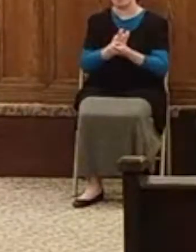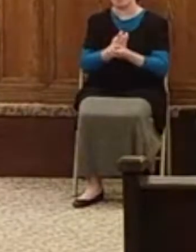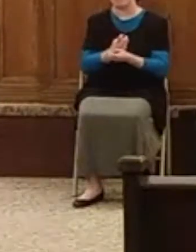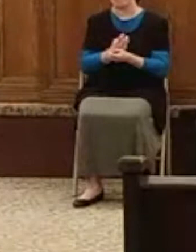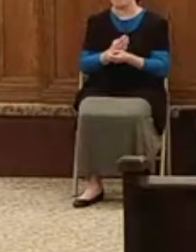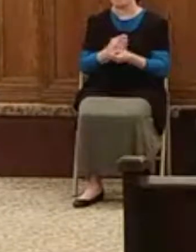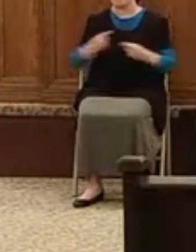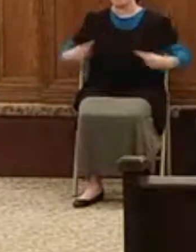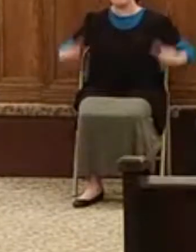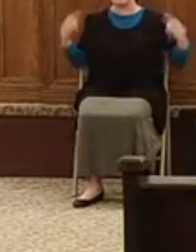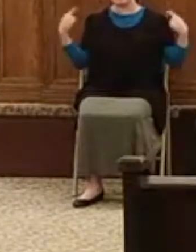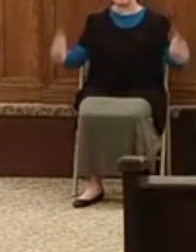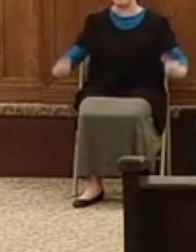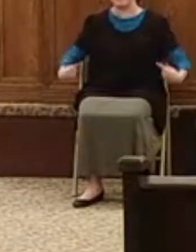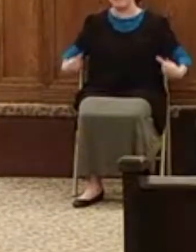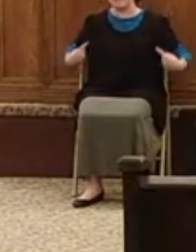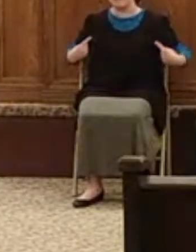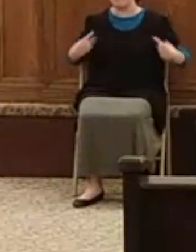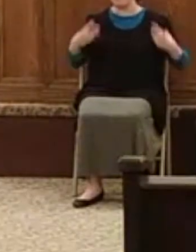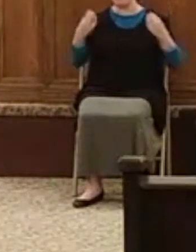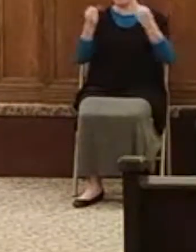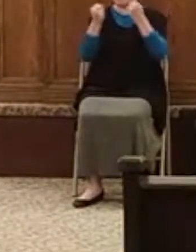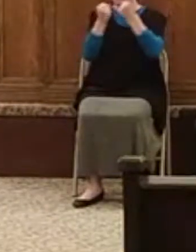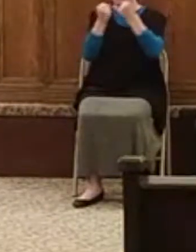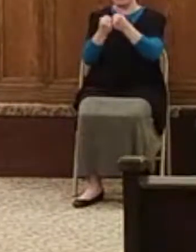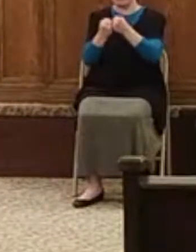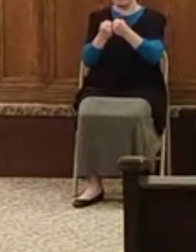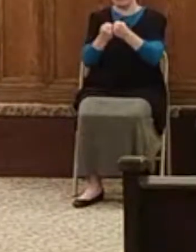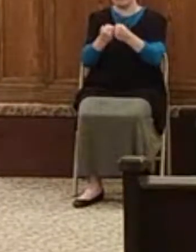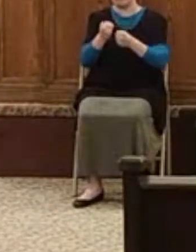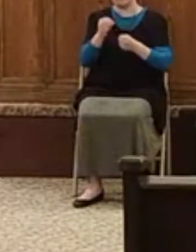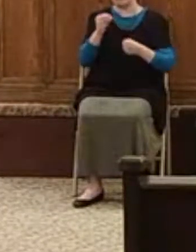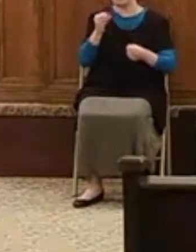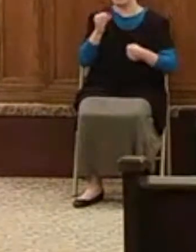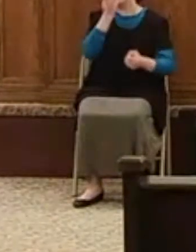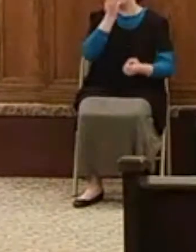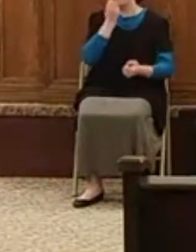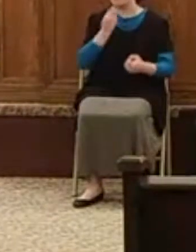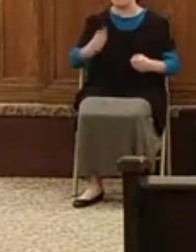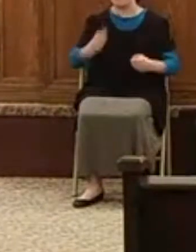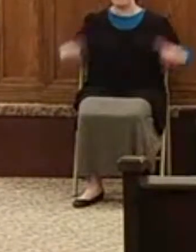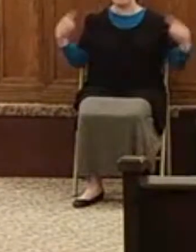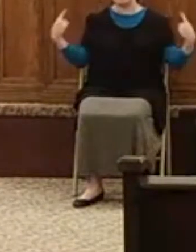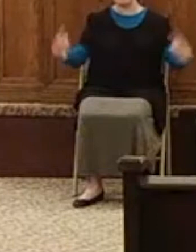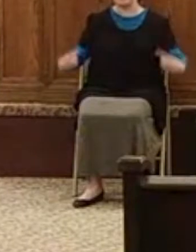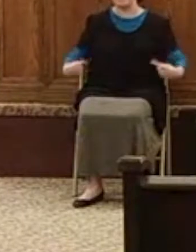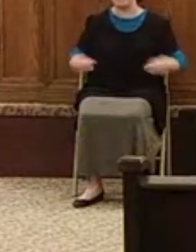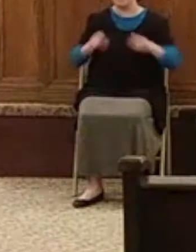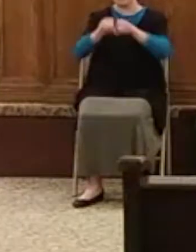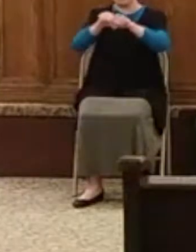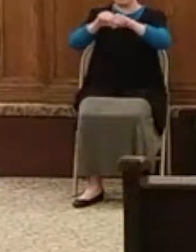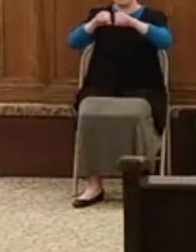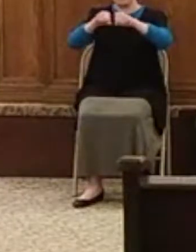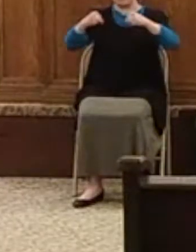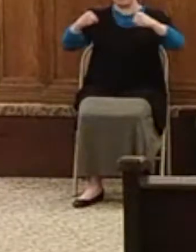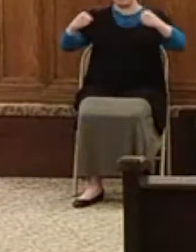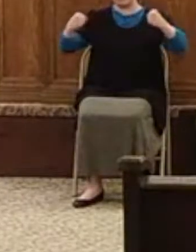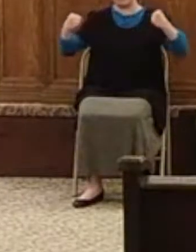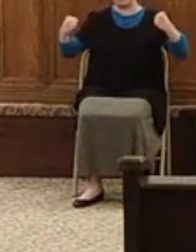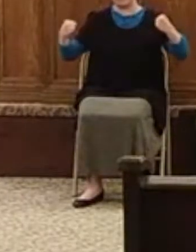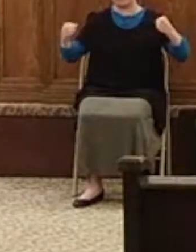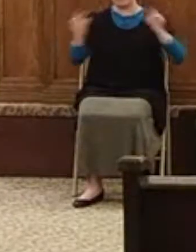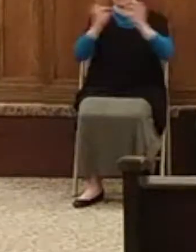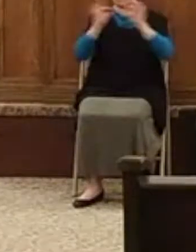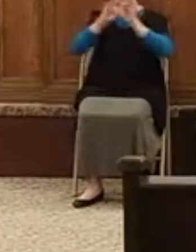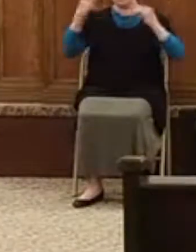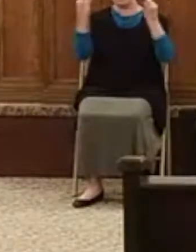by the effects of sin that has stripped away the moral values, and sin that has broken down the